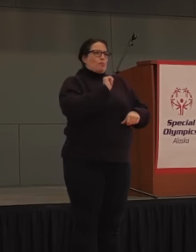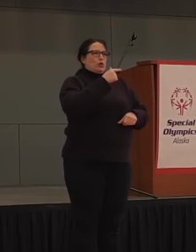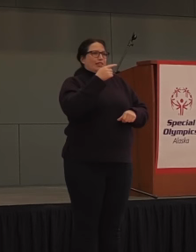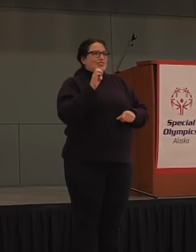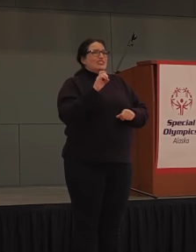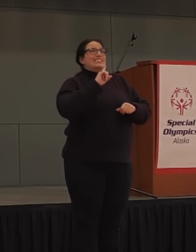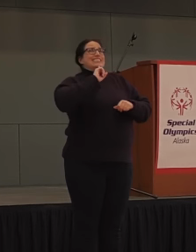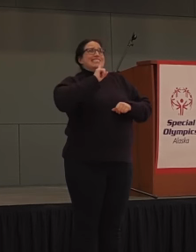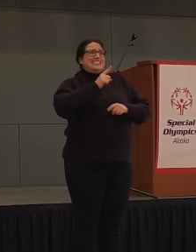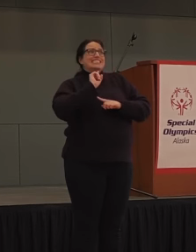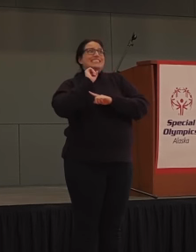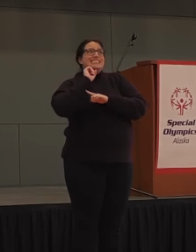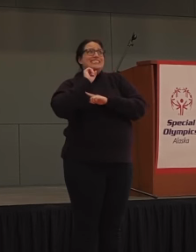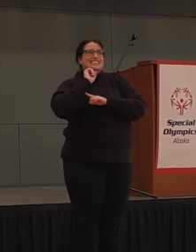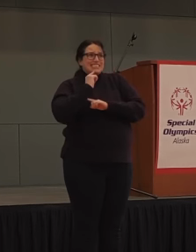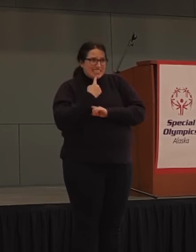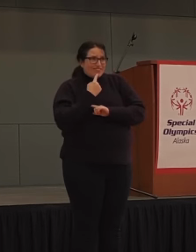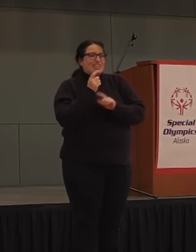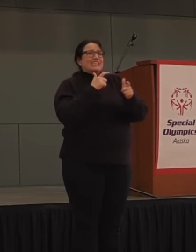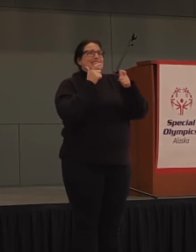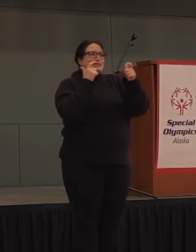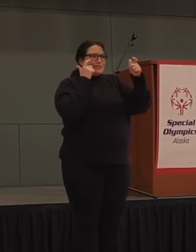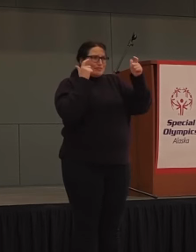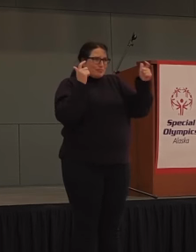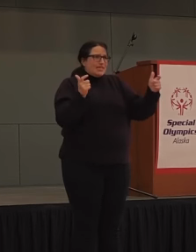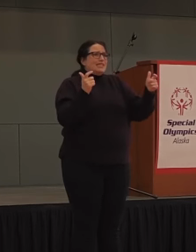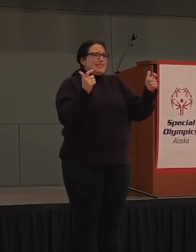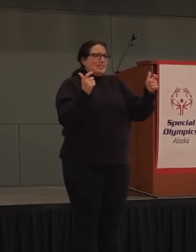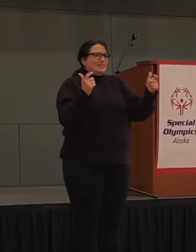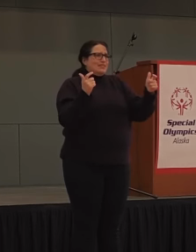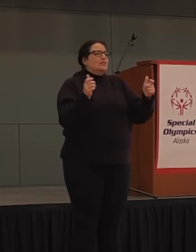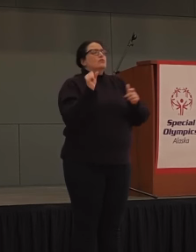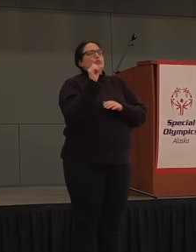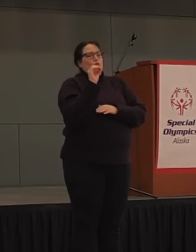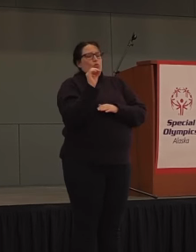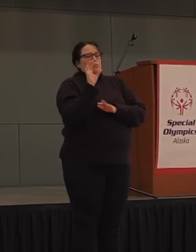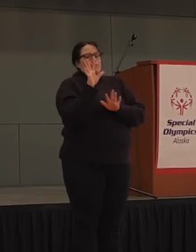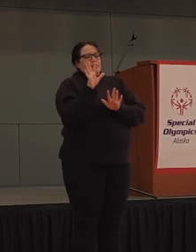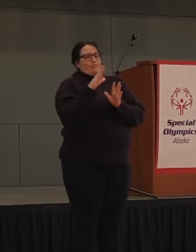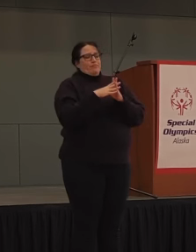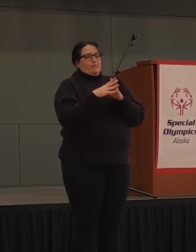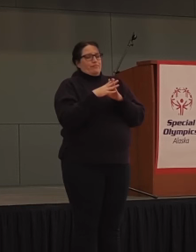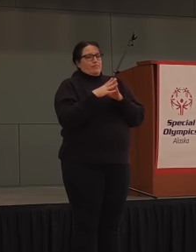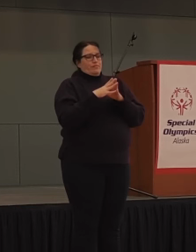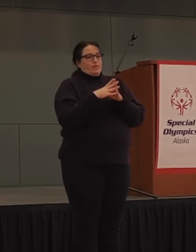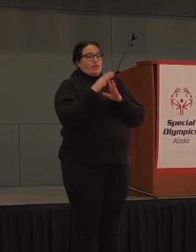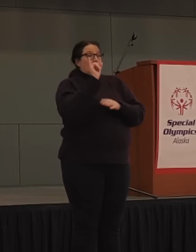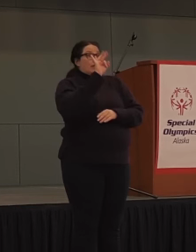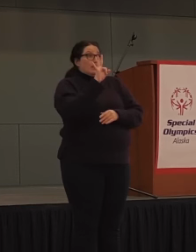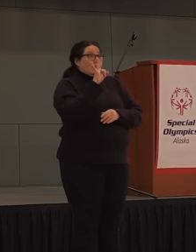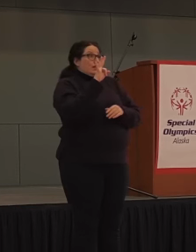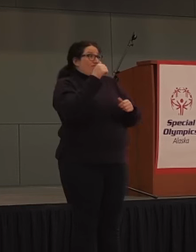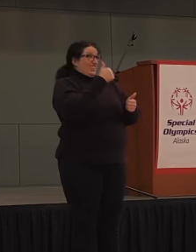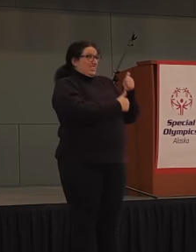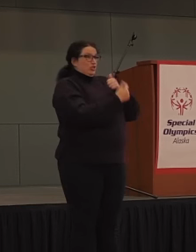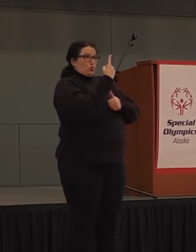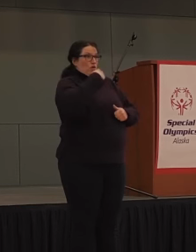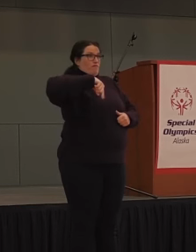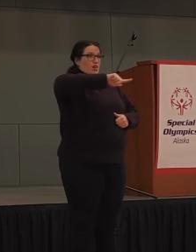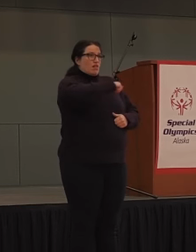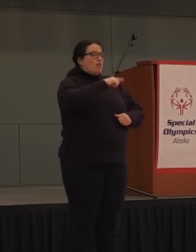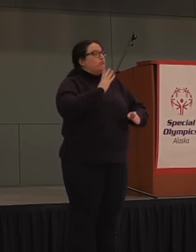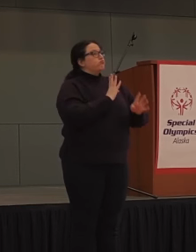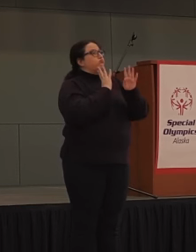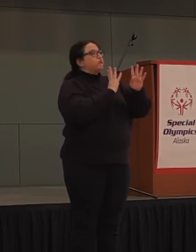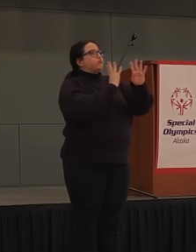significant. So what if we were all to go to a doctor or a nurse practitioner today and blow off